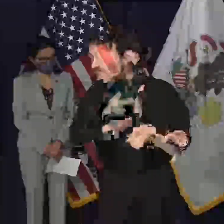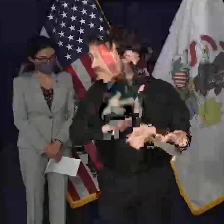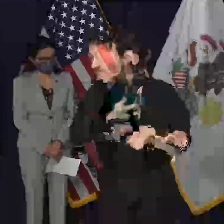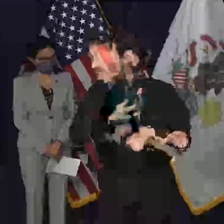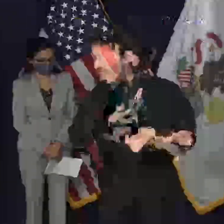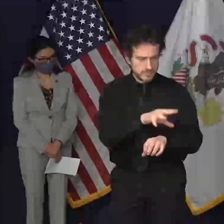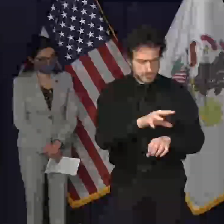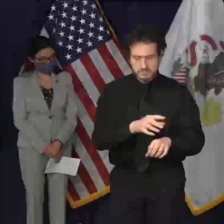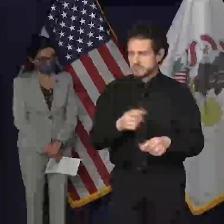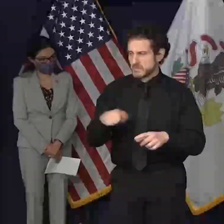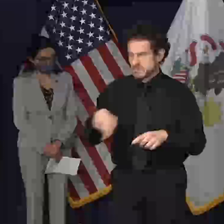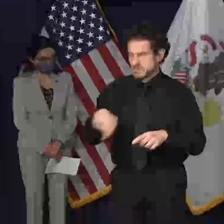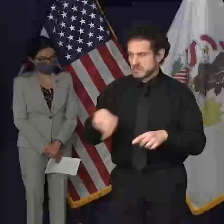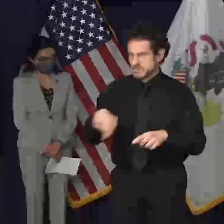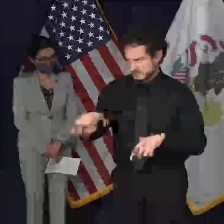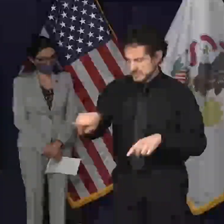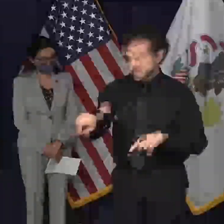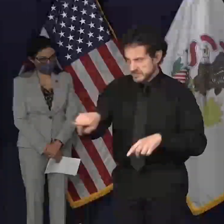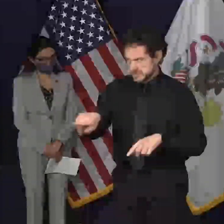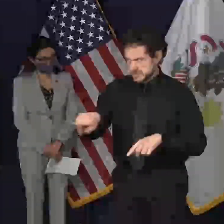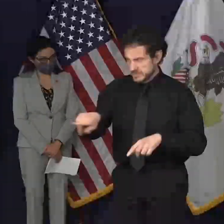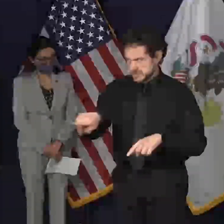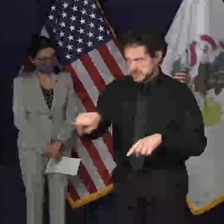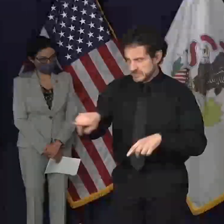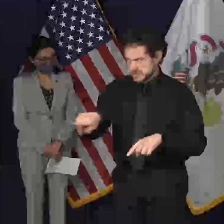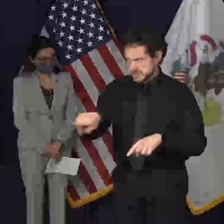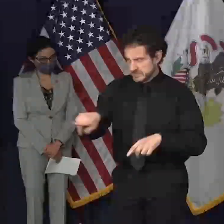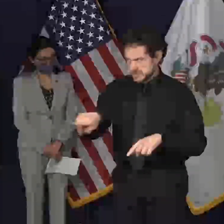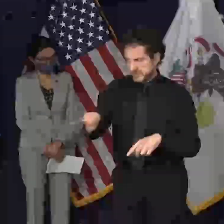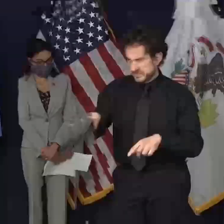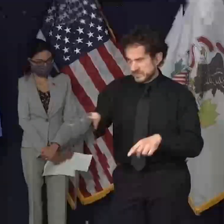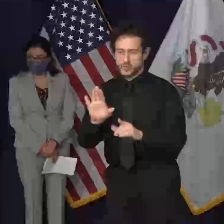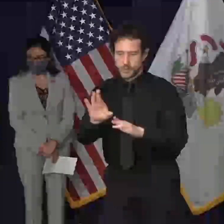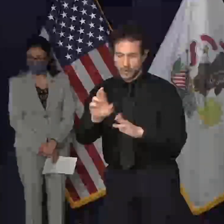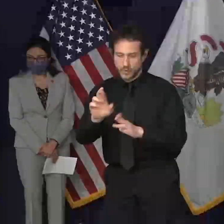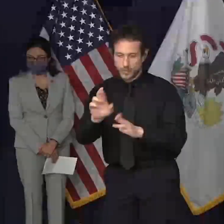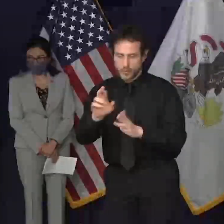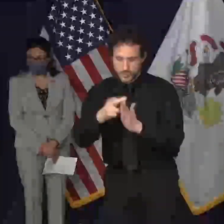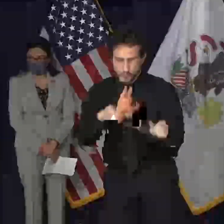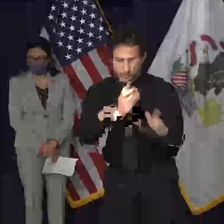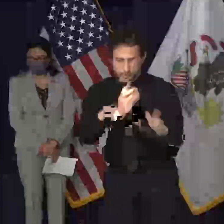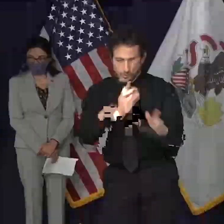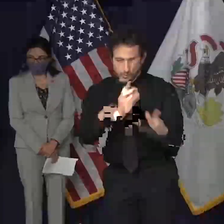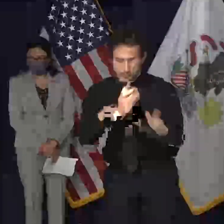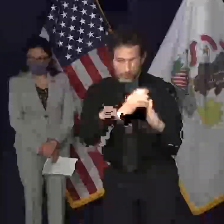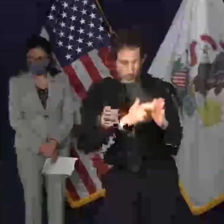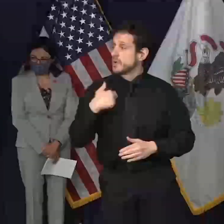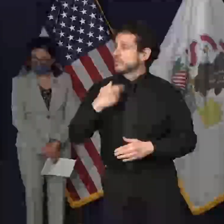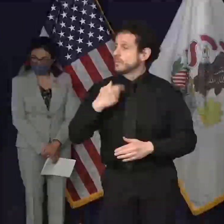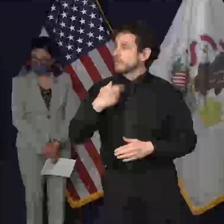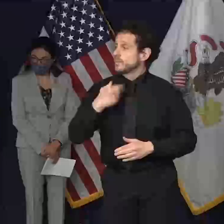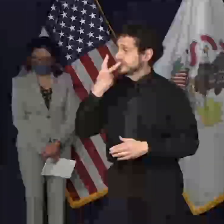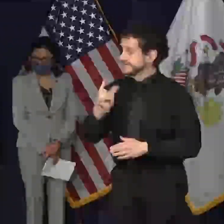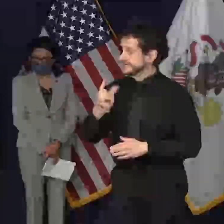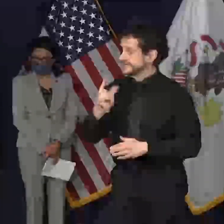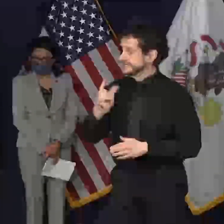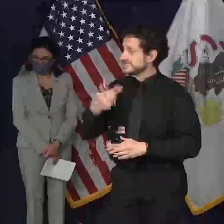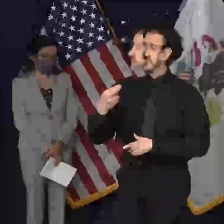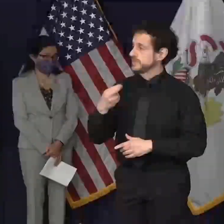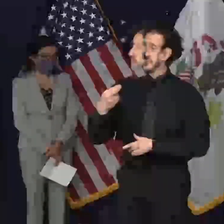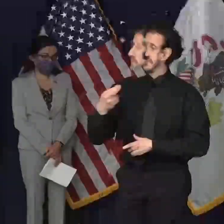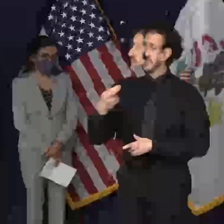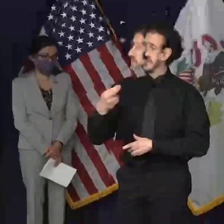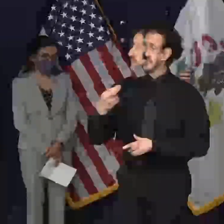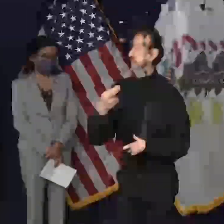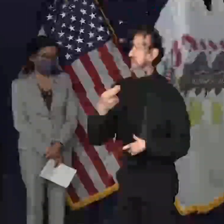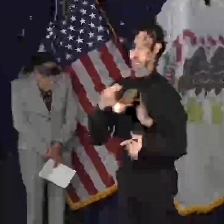look in the plan that we put forward, you'll see reference to IDPH safety guidance. And of course, social